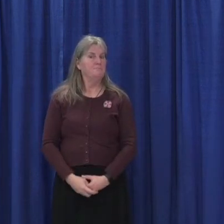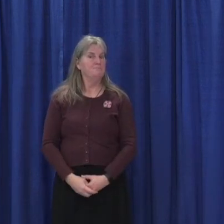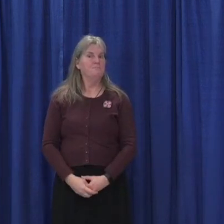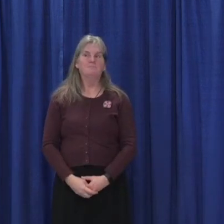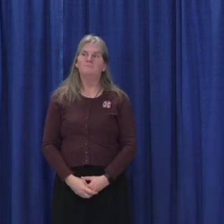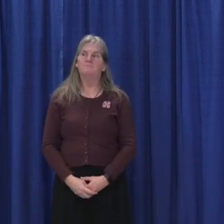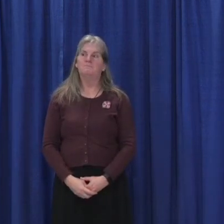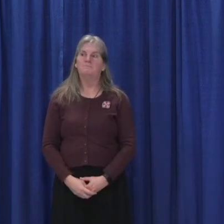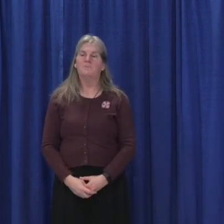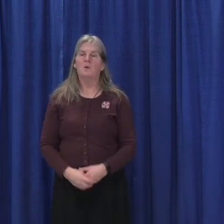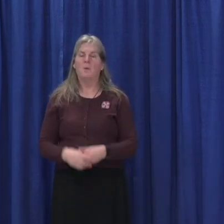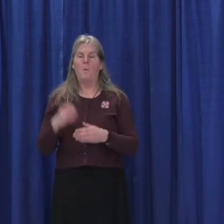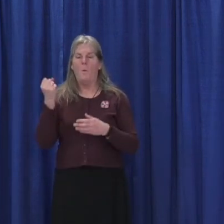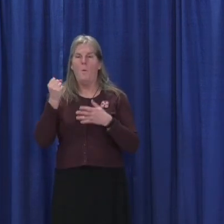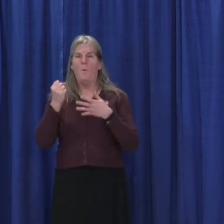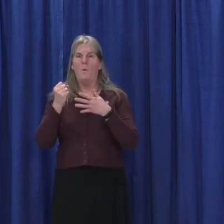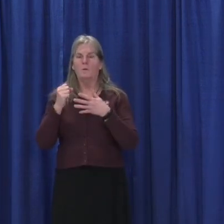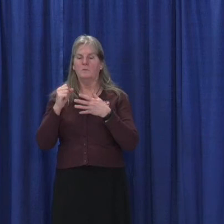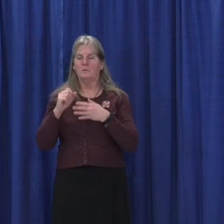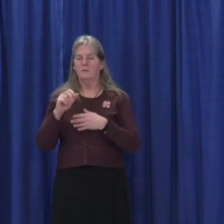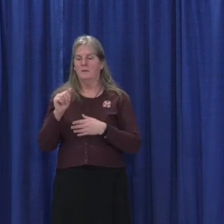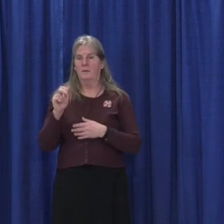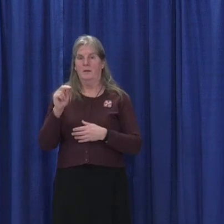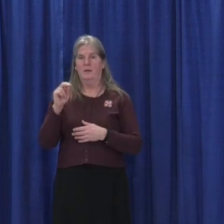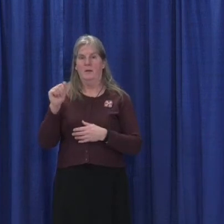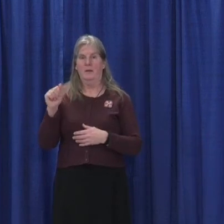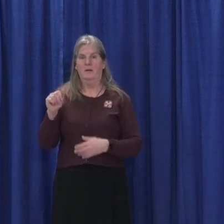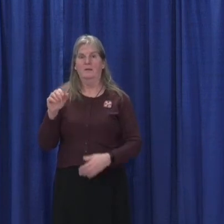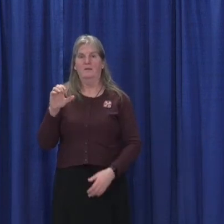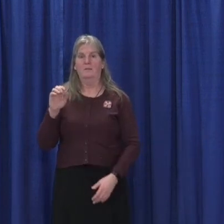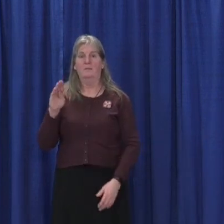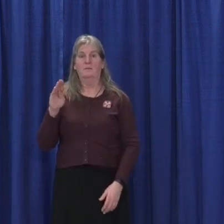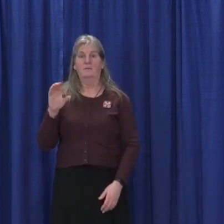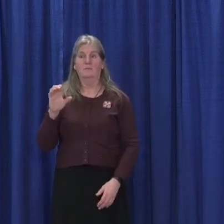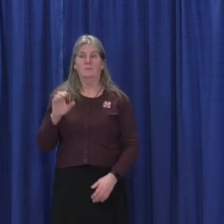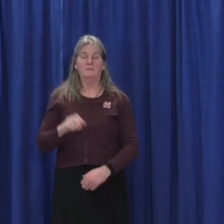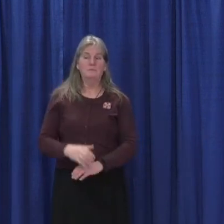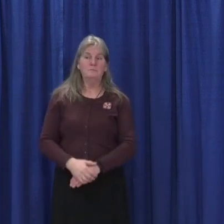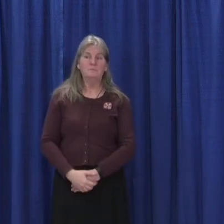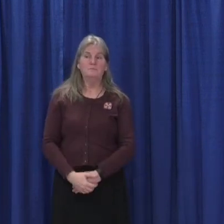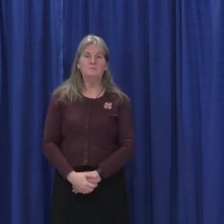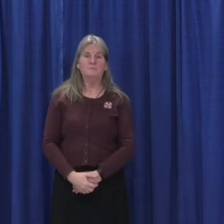We'll circle back. Anna at CBC.